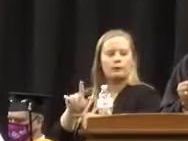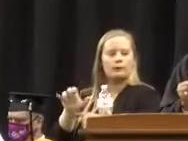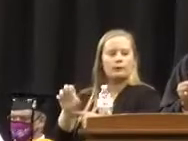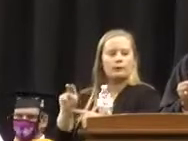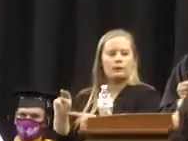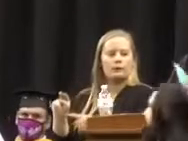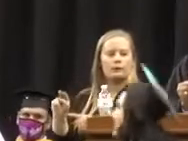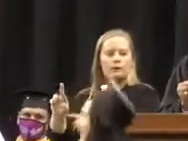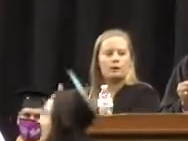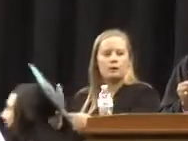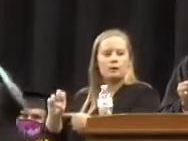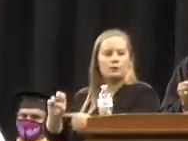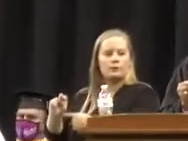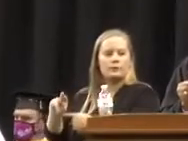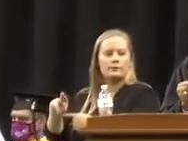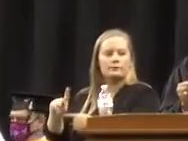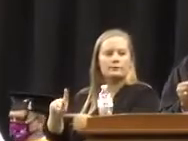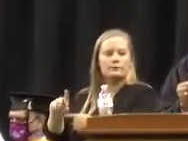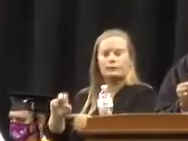Brooklyn Renteria,